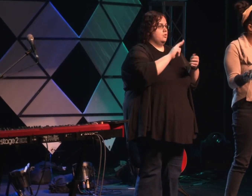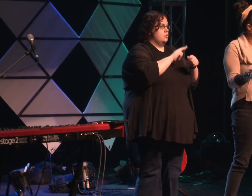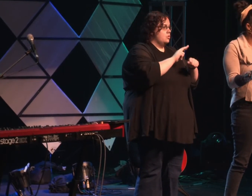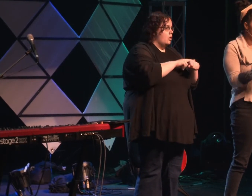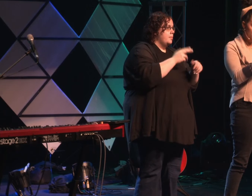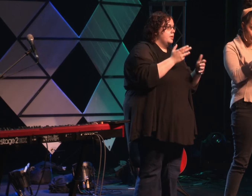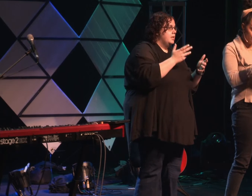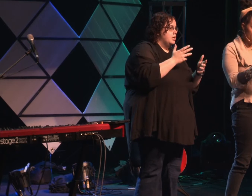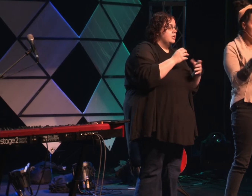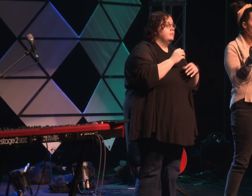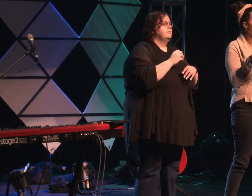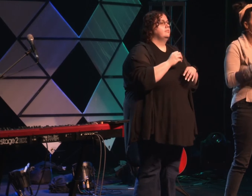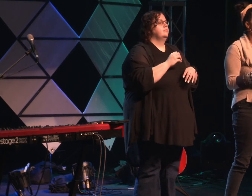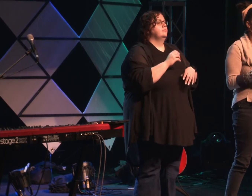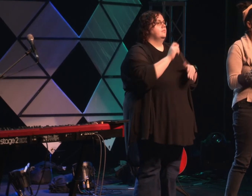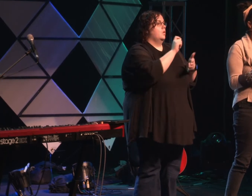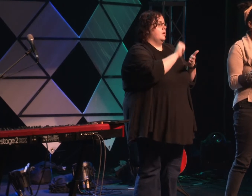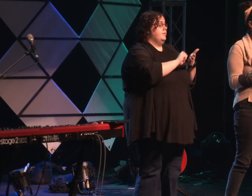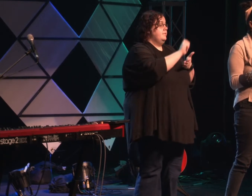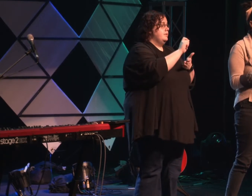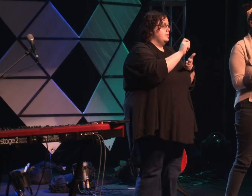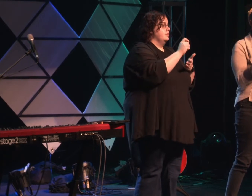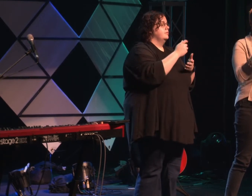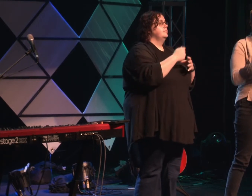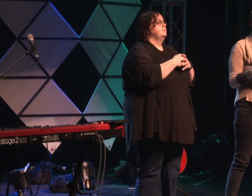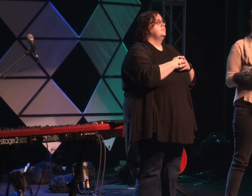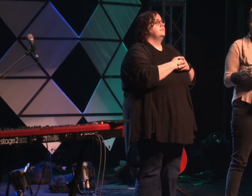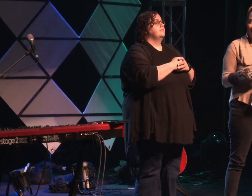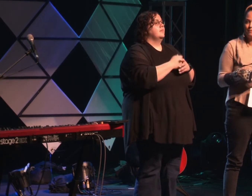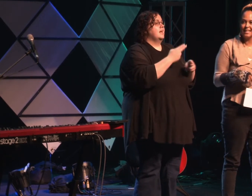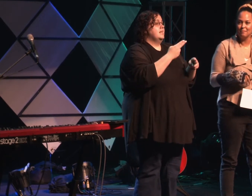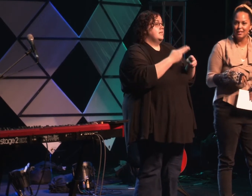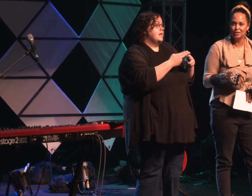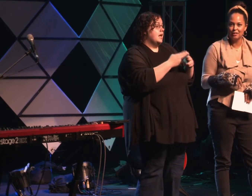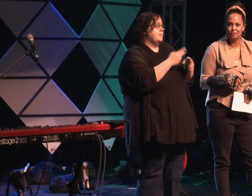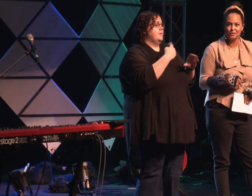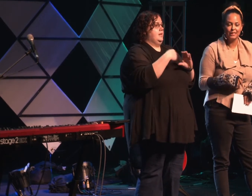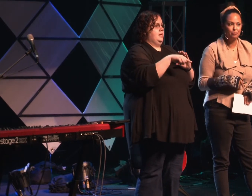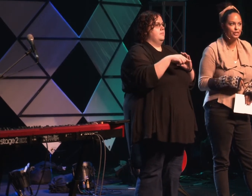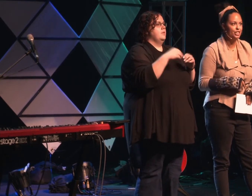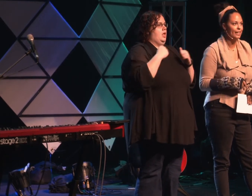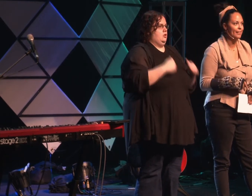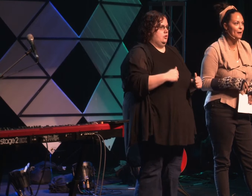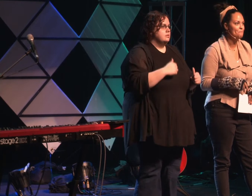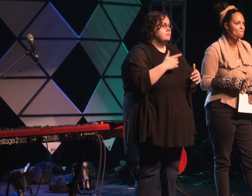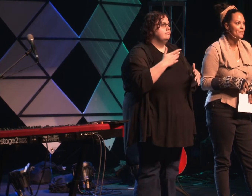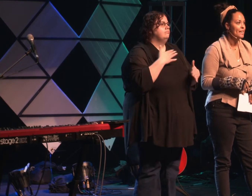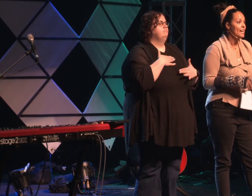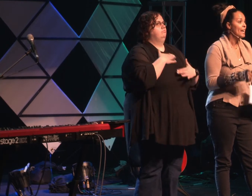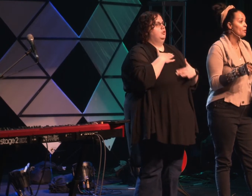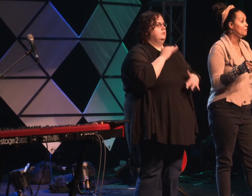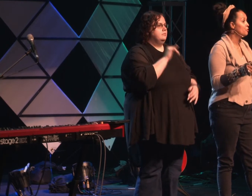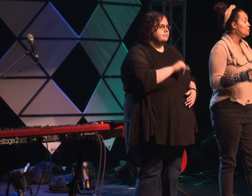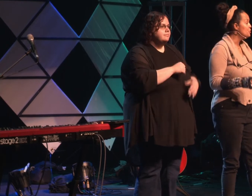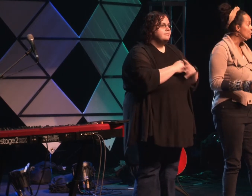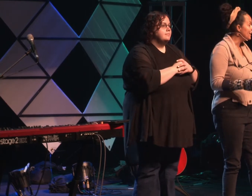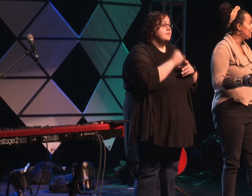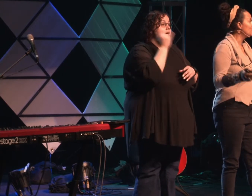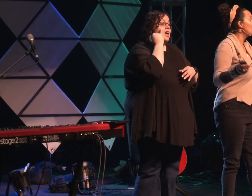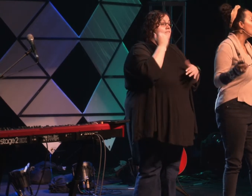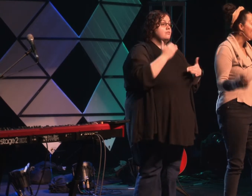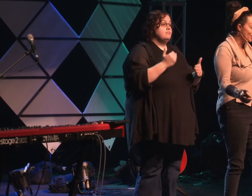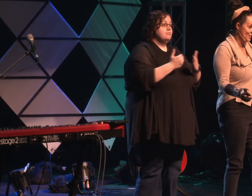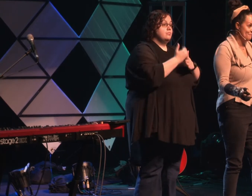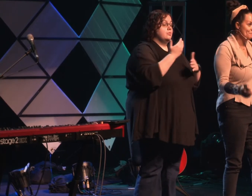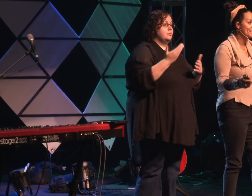If you're here, just mark you're a regular attender and put your name and email address. Really appreciate that. Now, if you're new